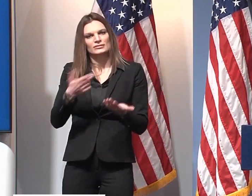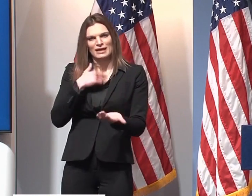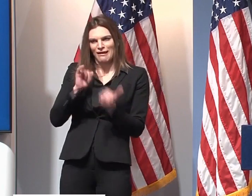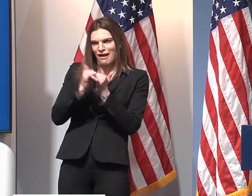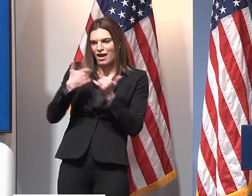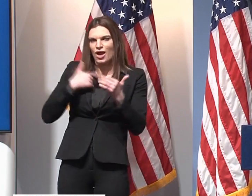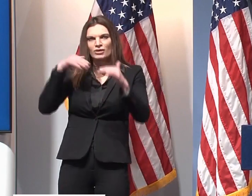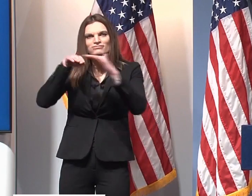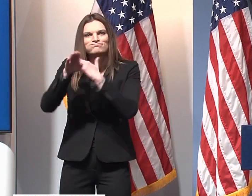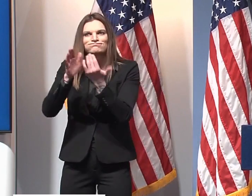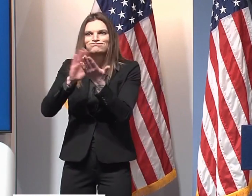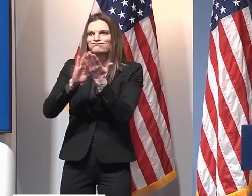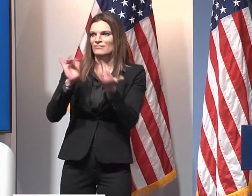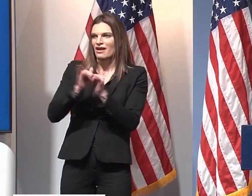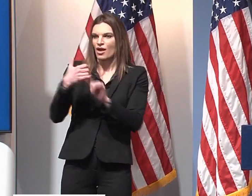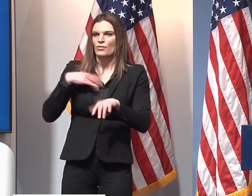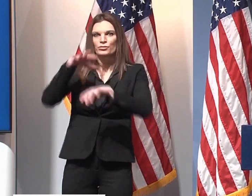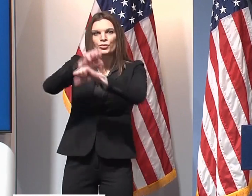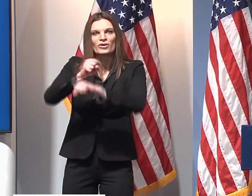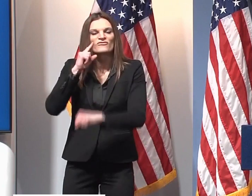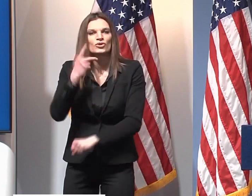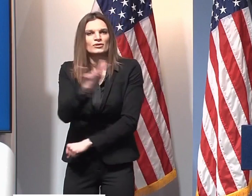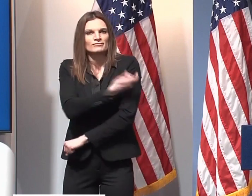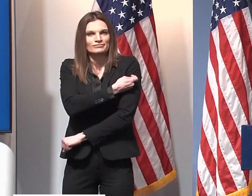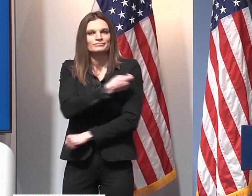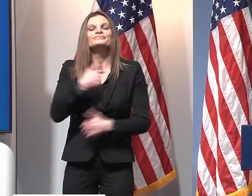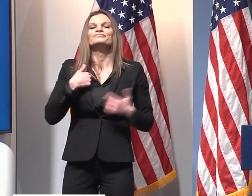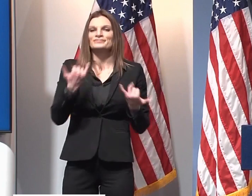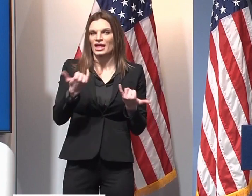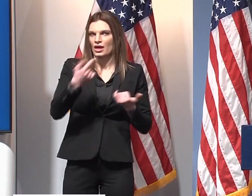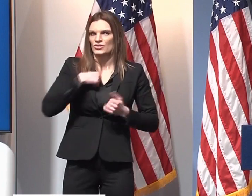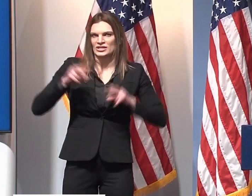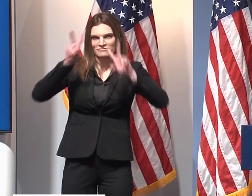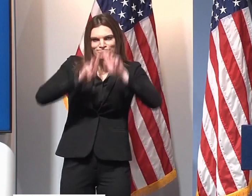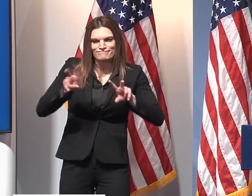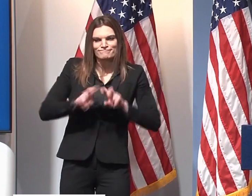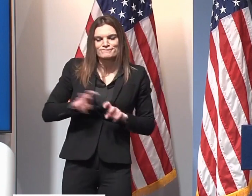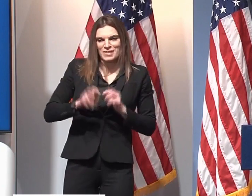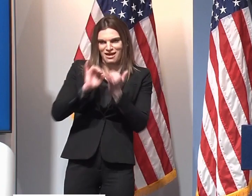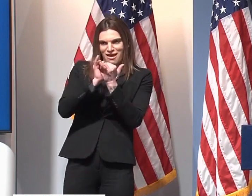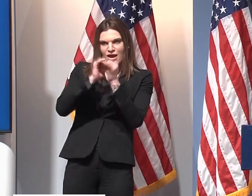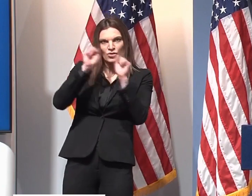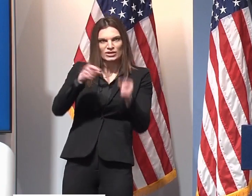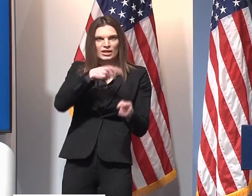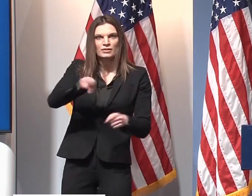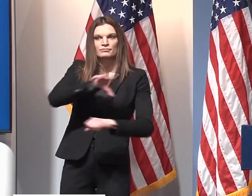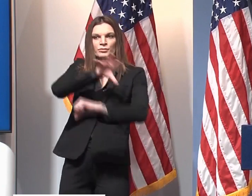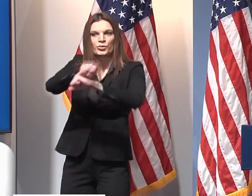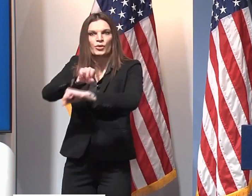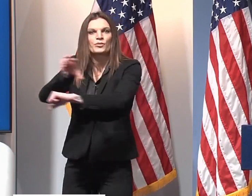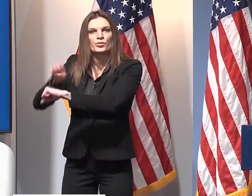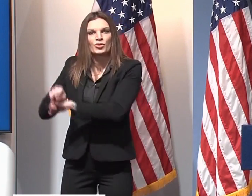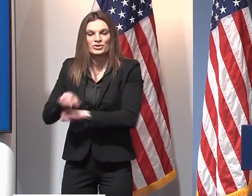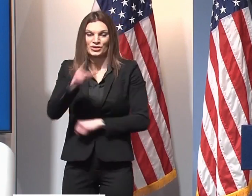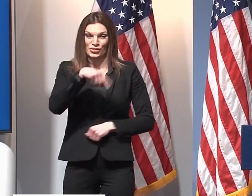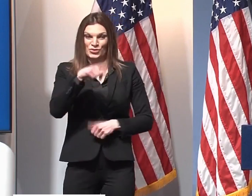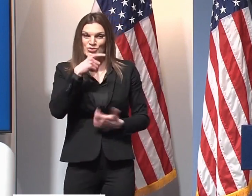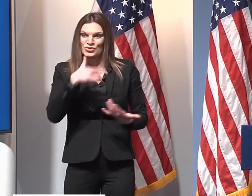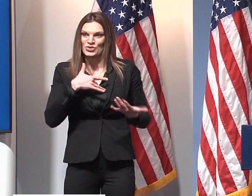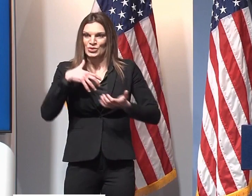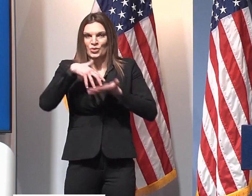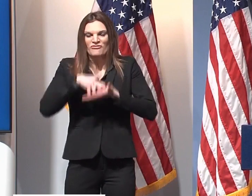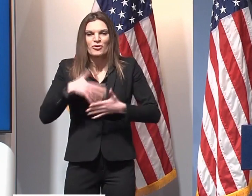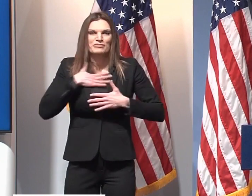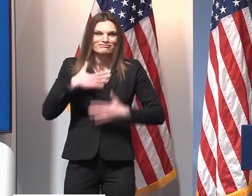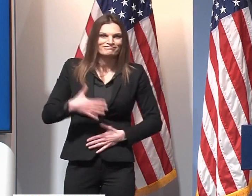vaccines. We are working hard to eliminate any barriers to access and protect our most vulnerable. Your ability to